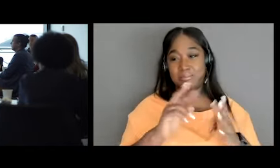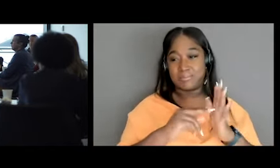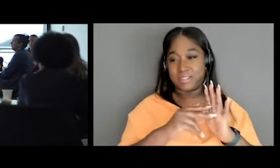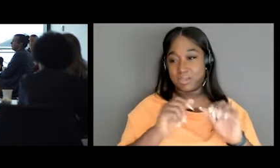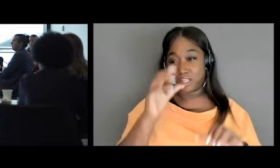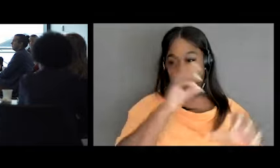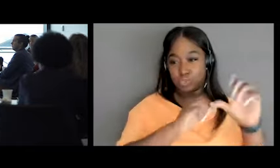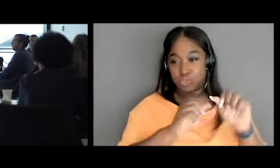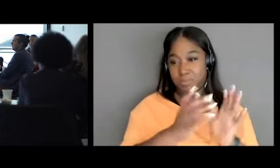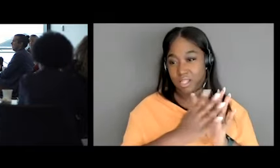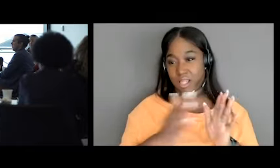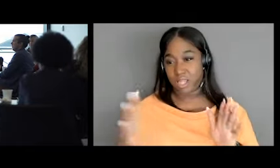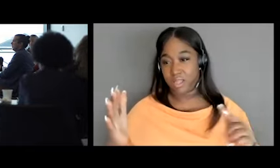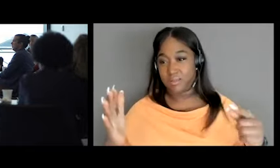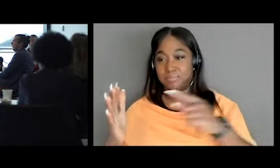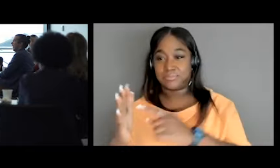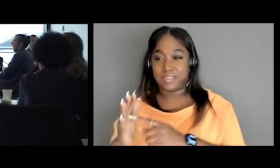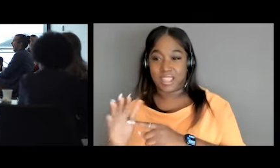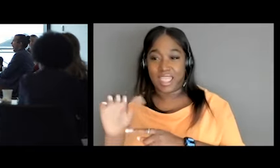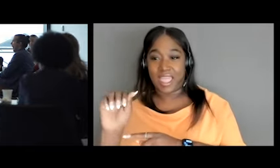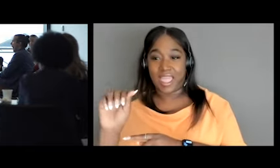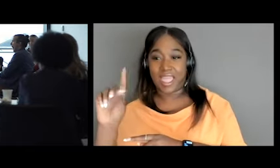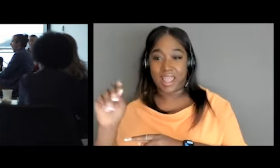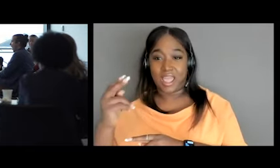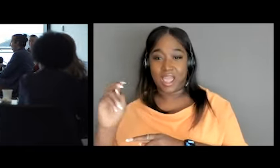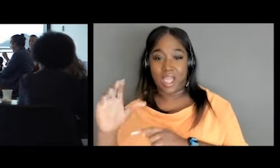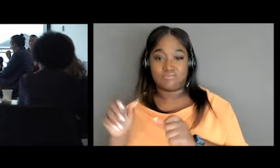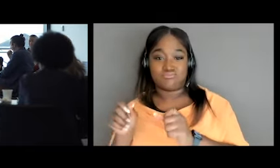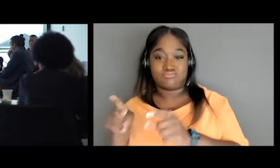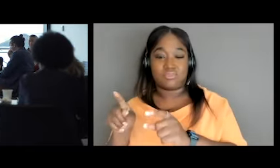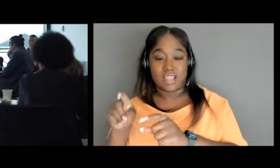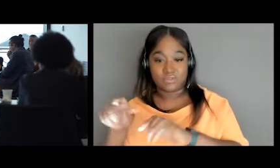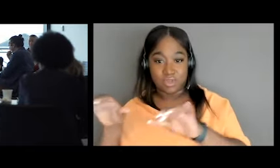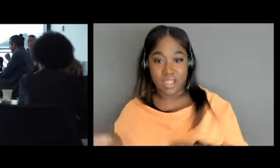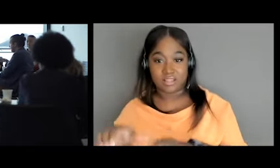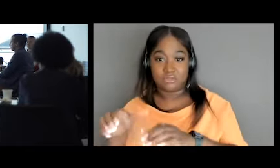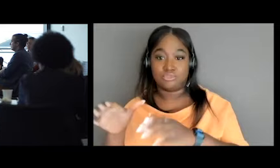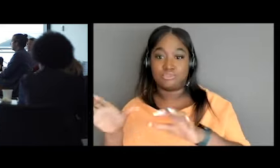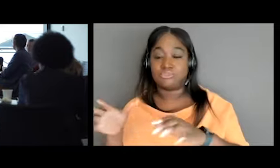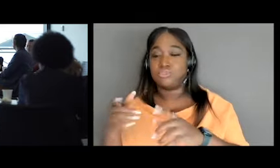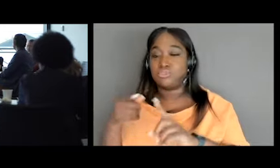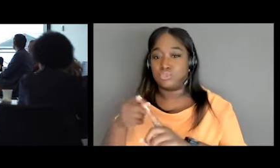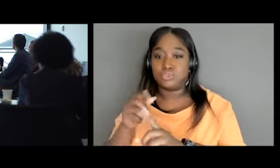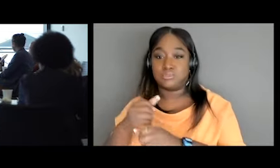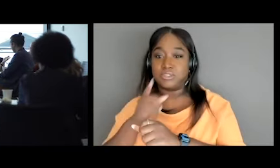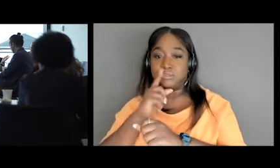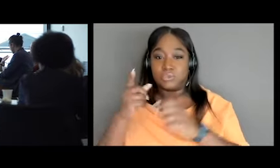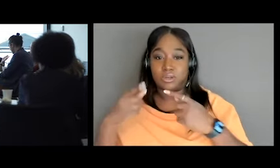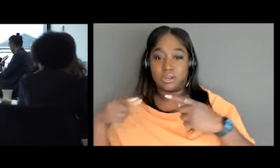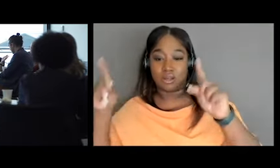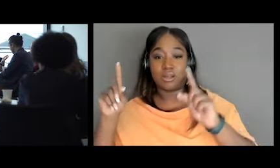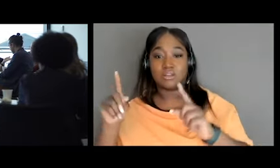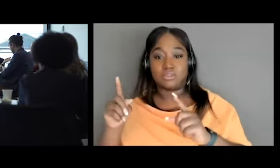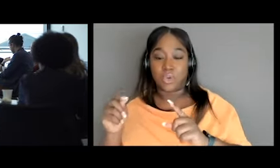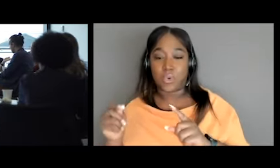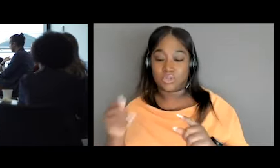things that are ad hoc and have to be actively done to avail. So like, and I'm going to, at one end, extreme